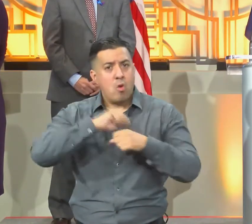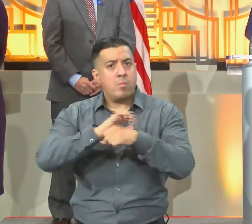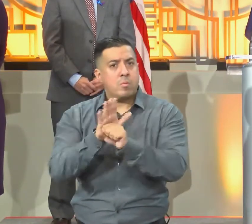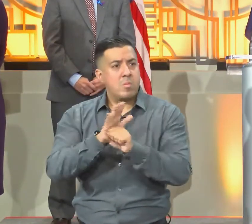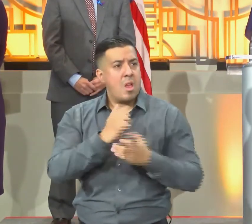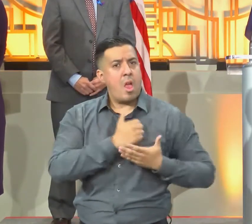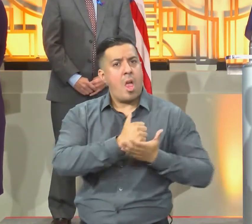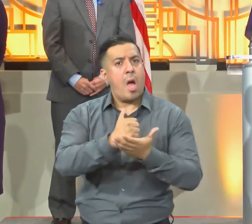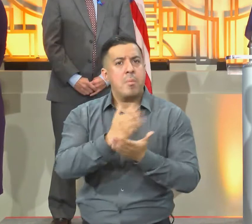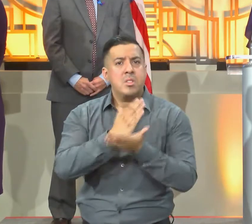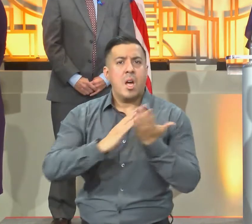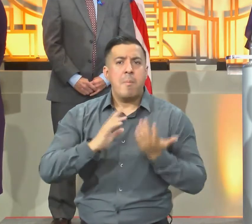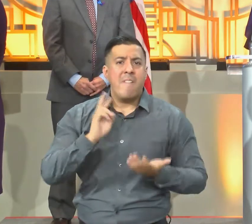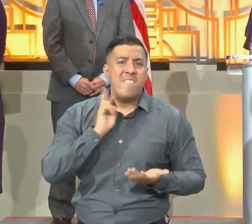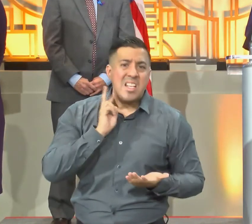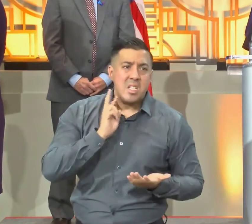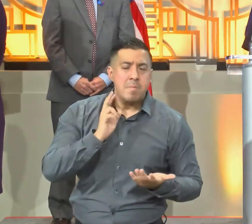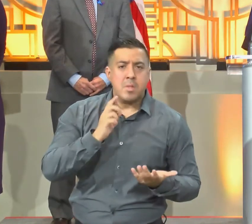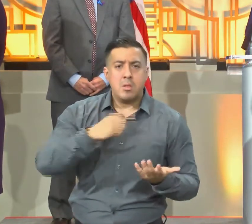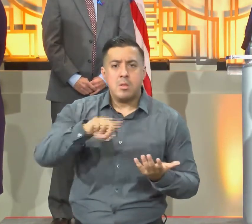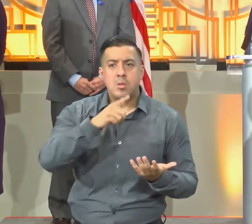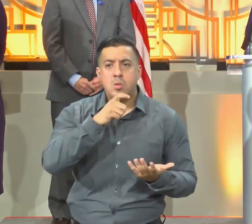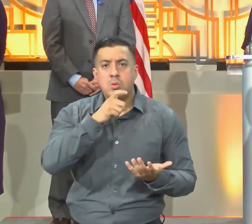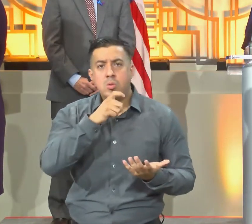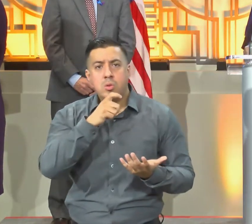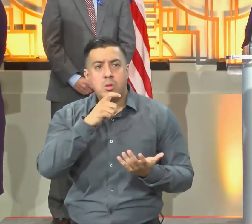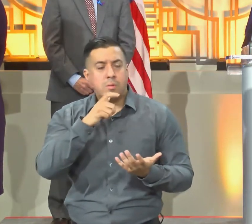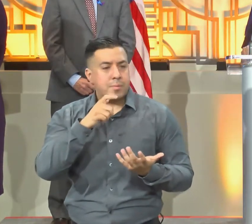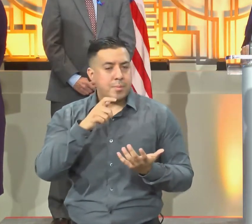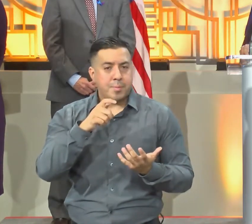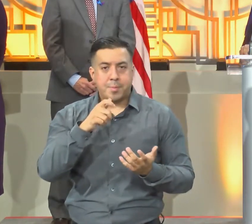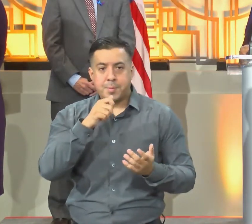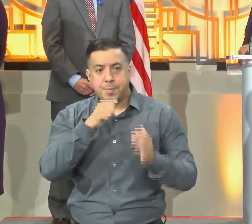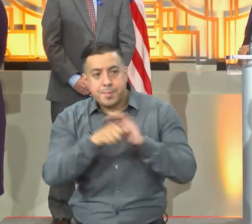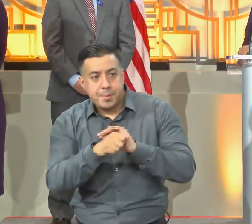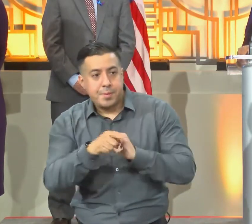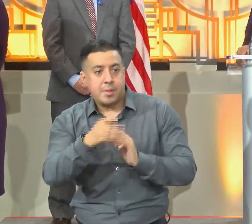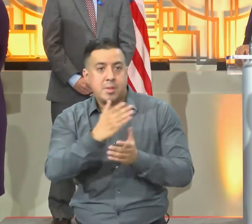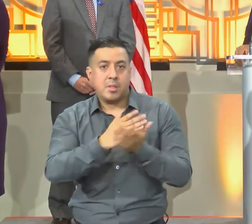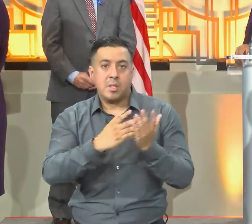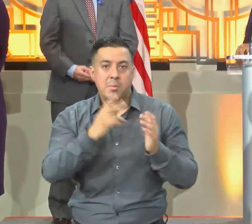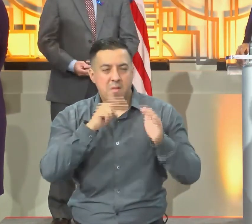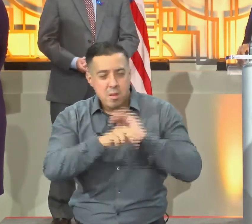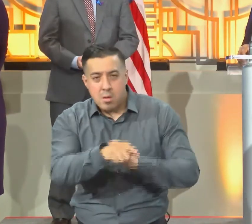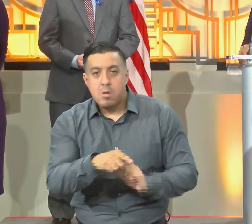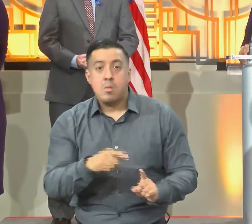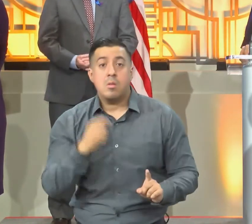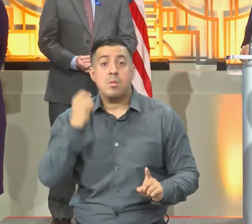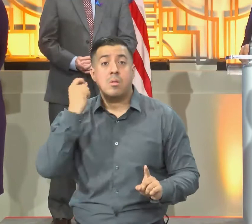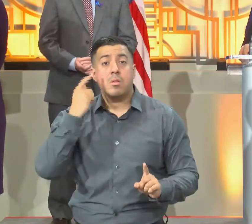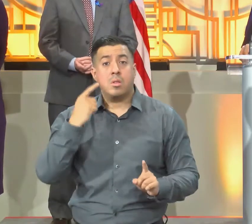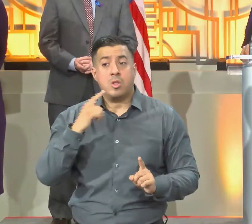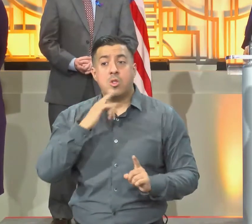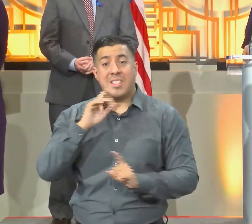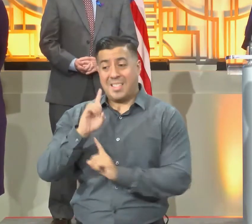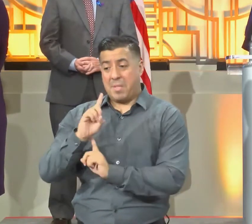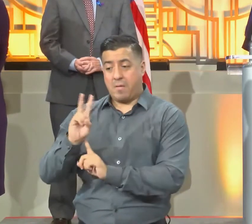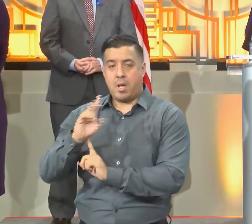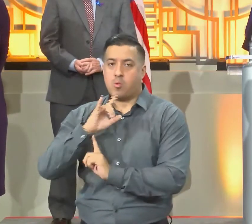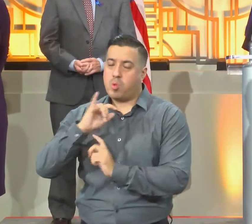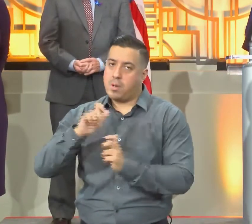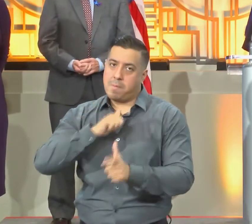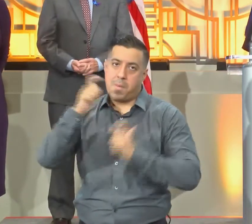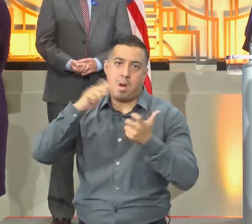help victims that were shut in with abusers. Domestic violence is a significant problem in Houston. In